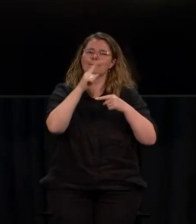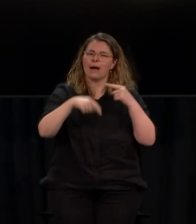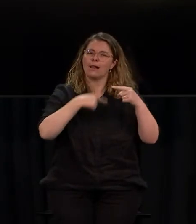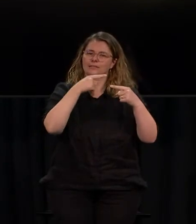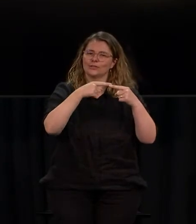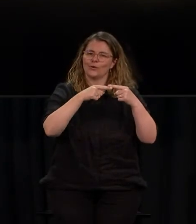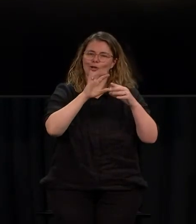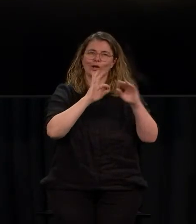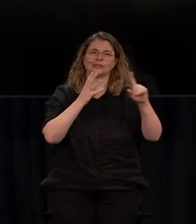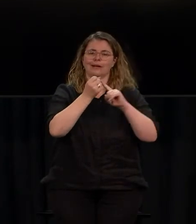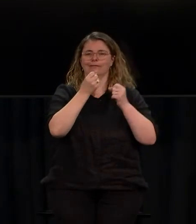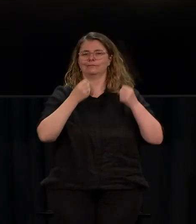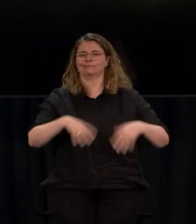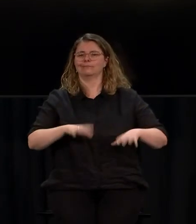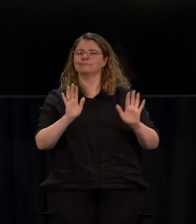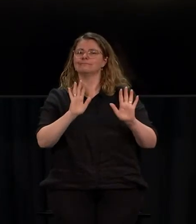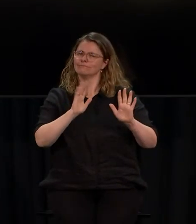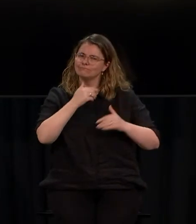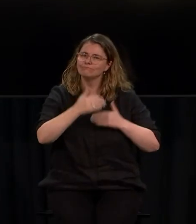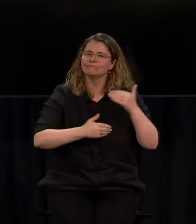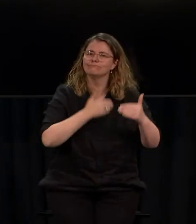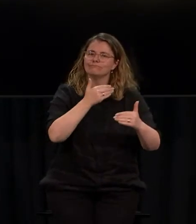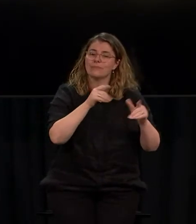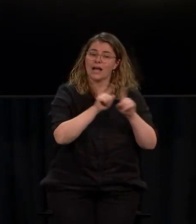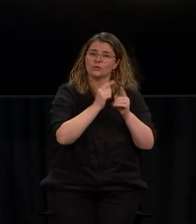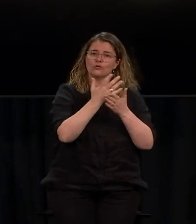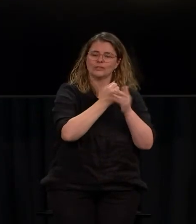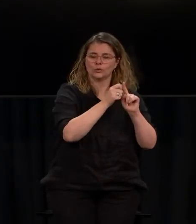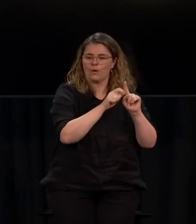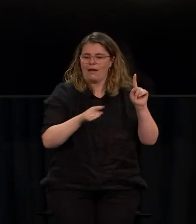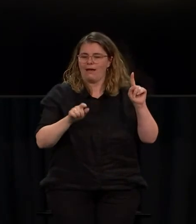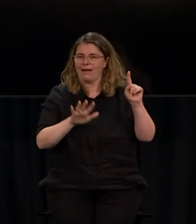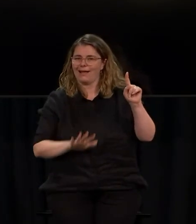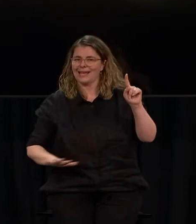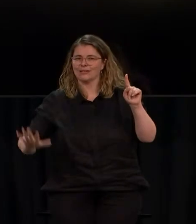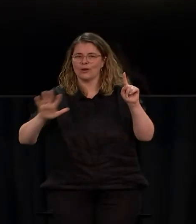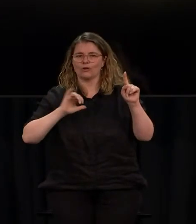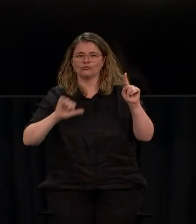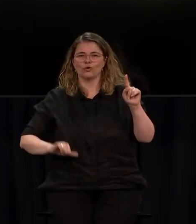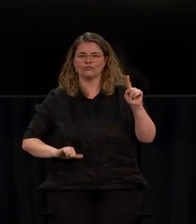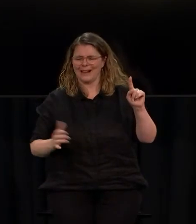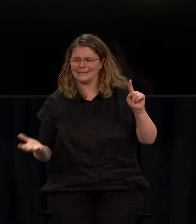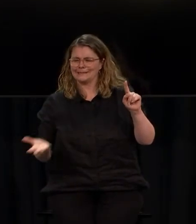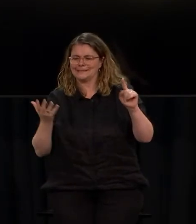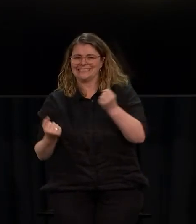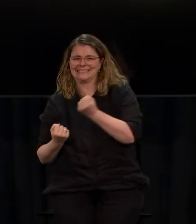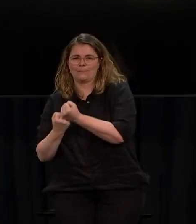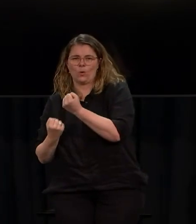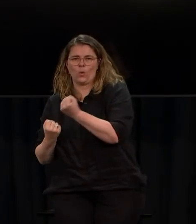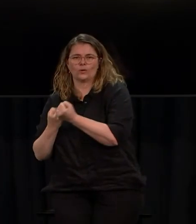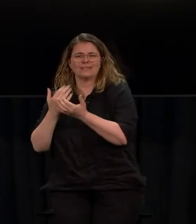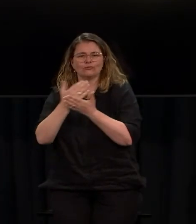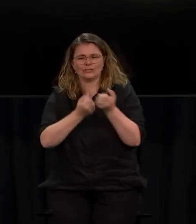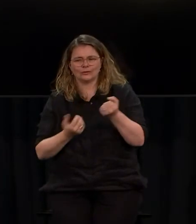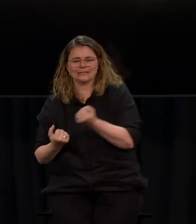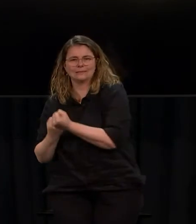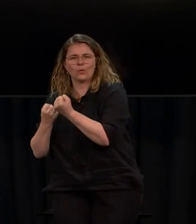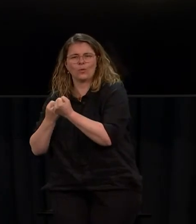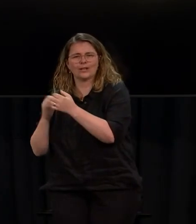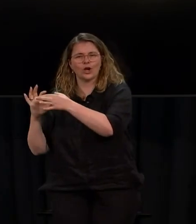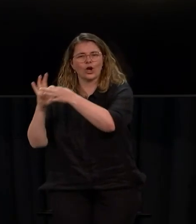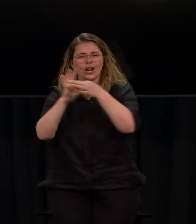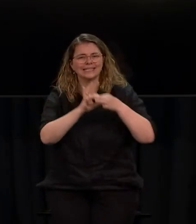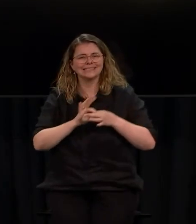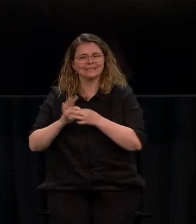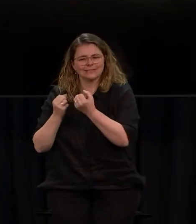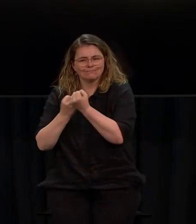keep going, but are also deploying resource into neighbouring DHBs that may not have. So that's the kind of collective